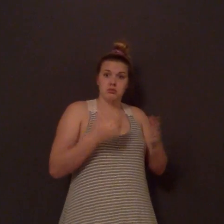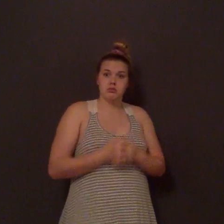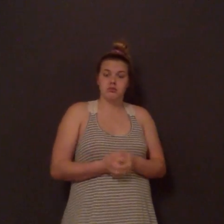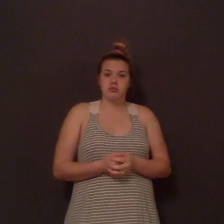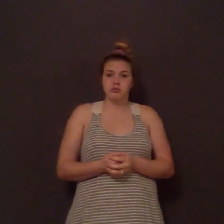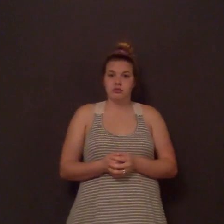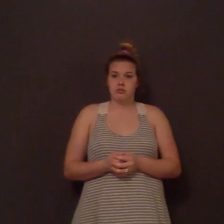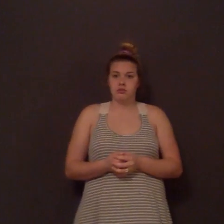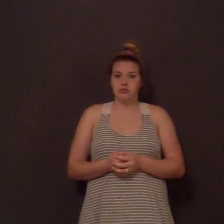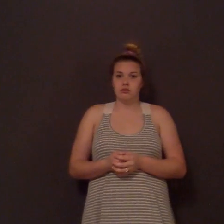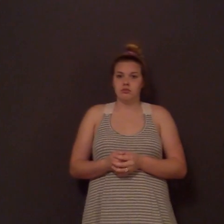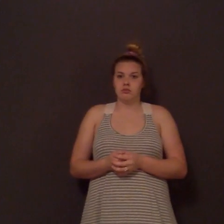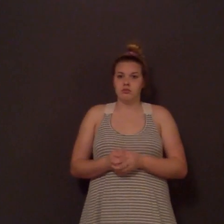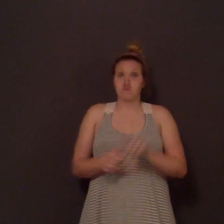Be right back, Dad. Okay.